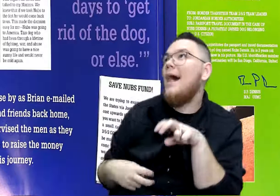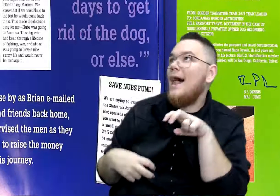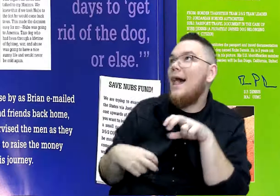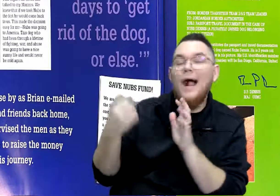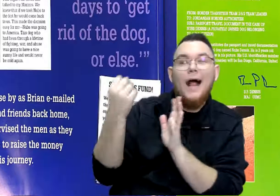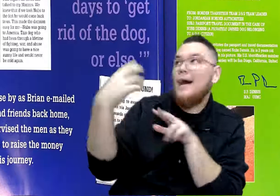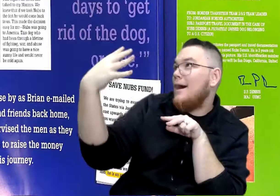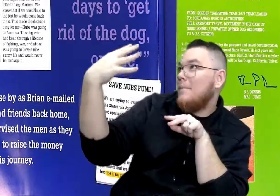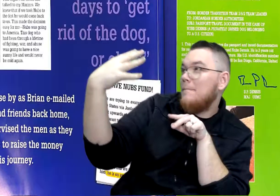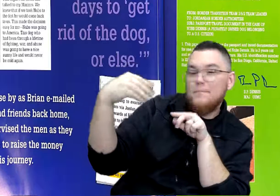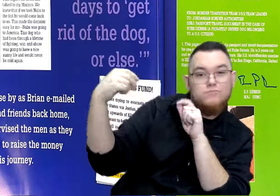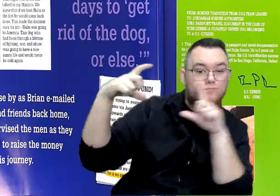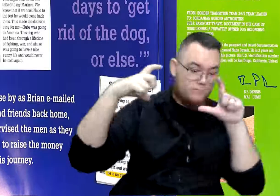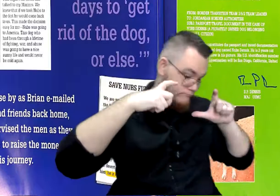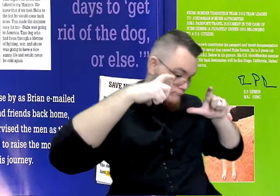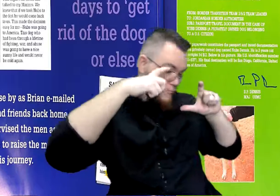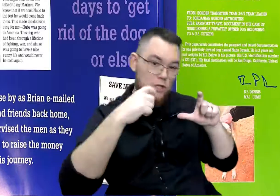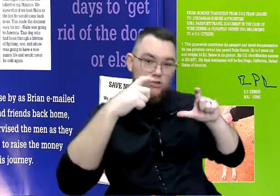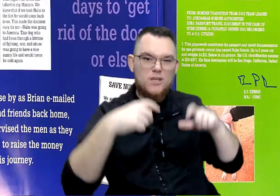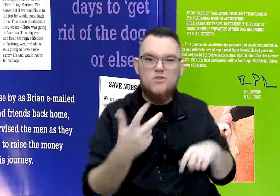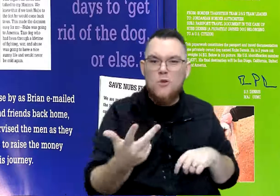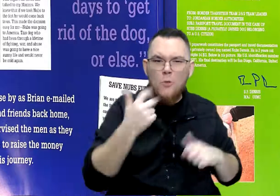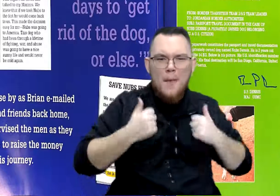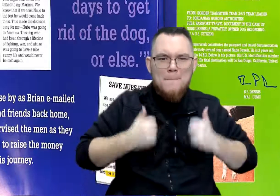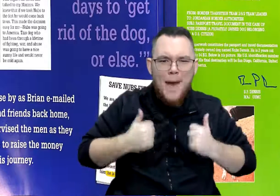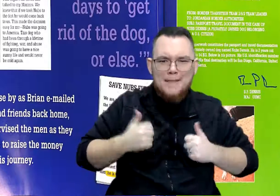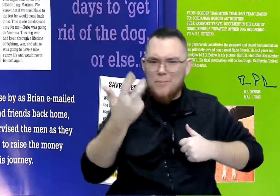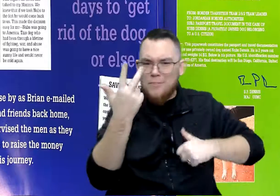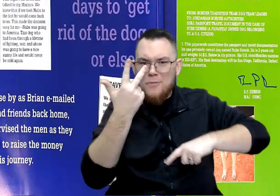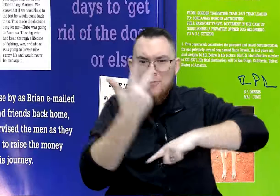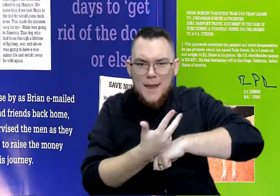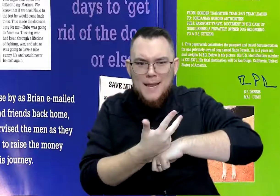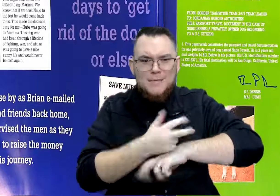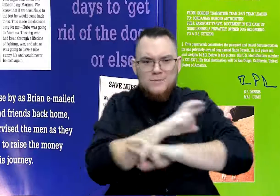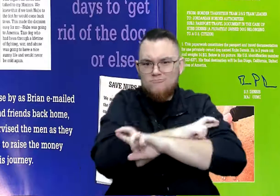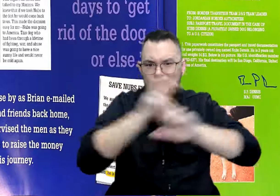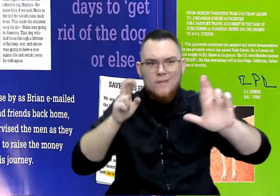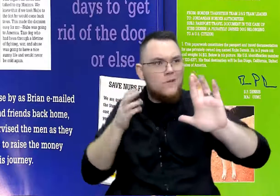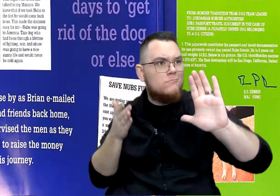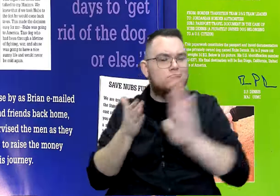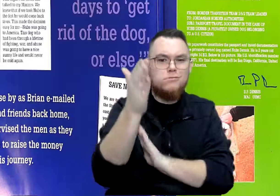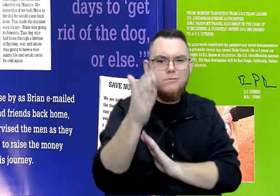He took 3 baths in 3 days to get ready for his trip. That was tiring.